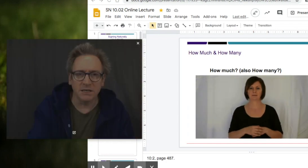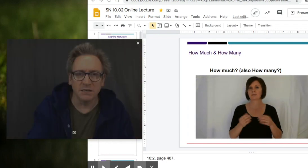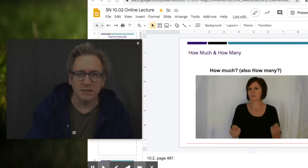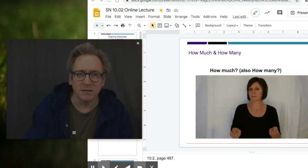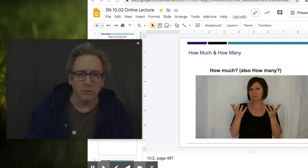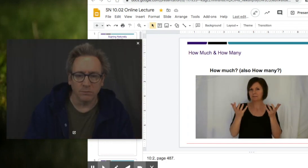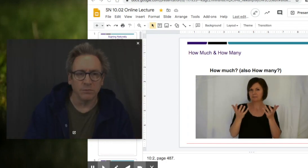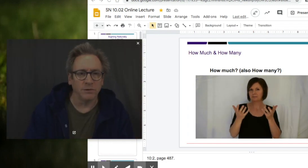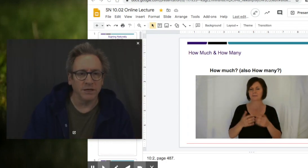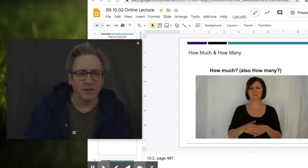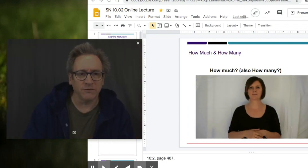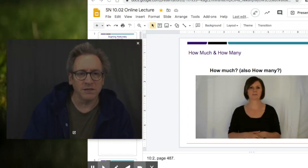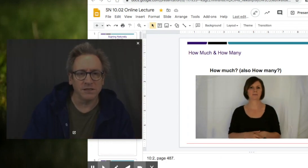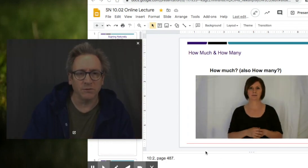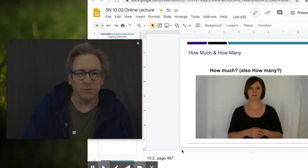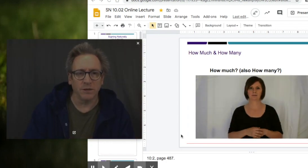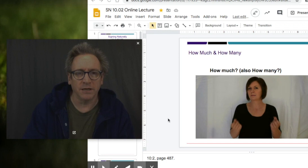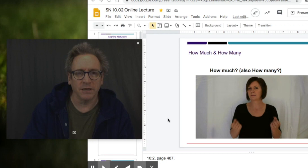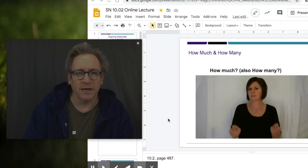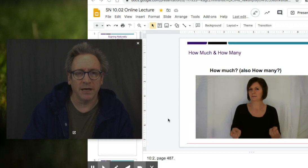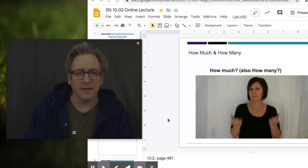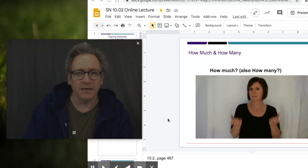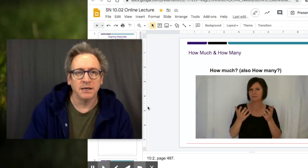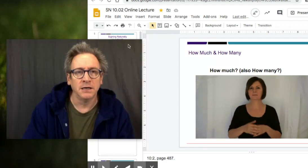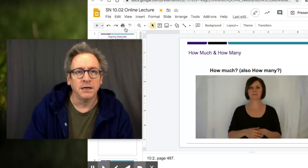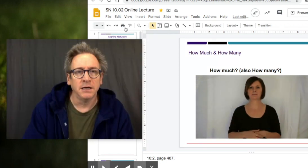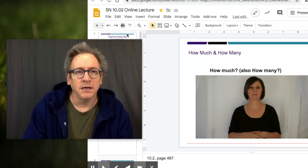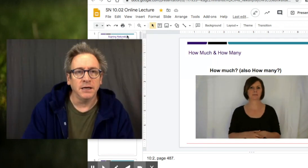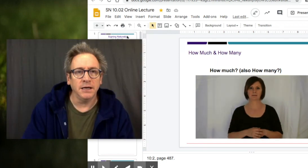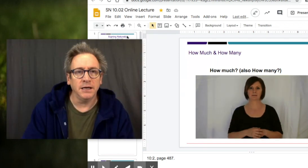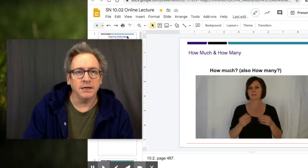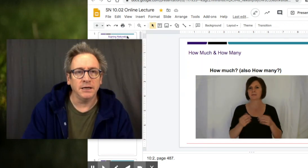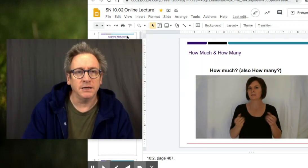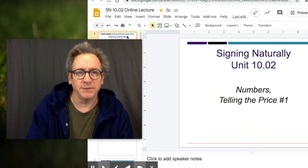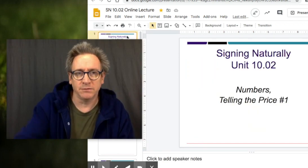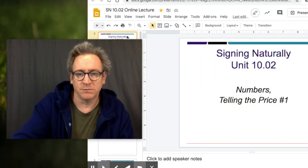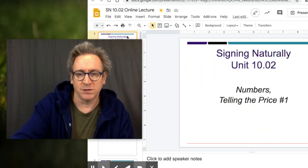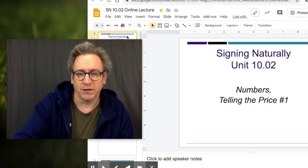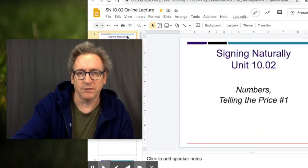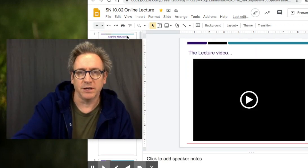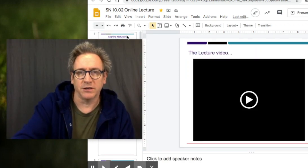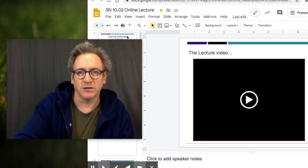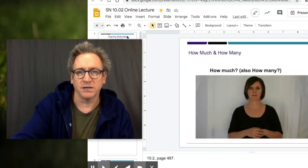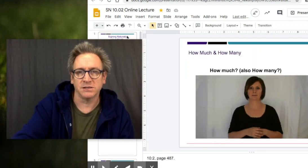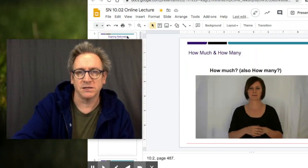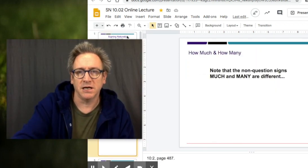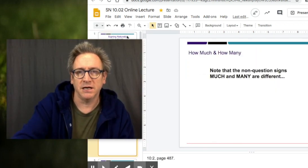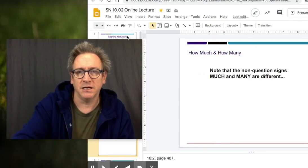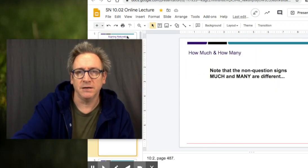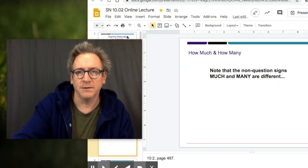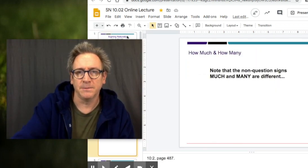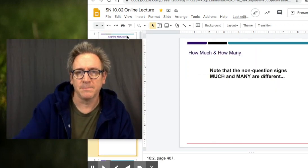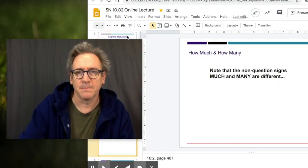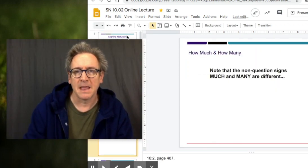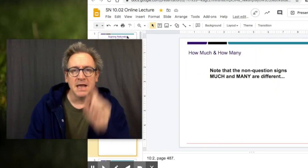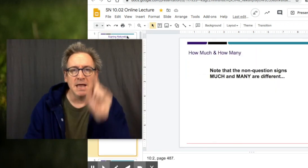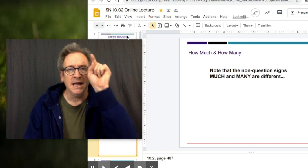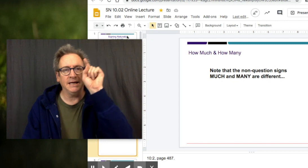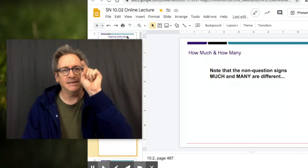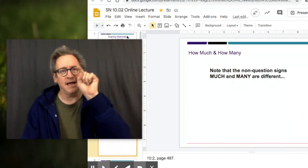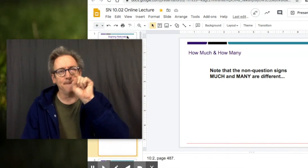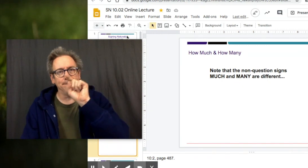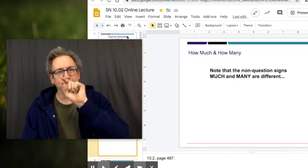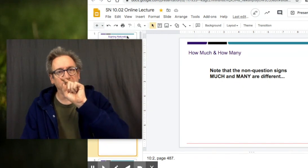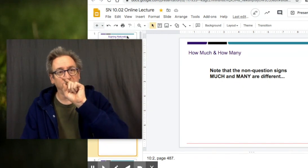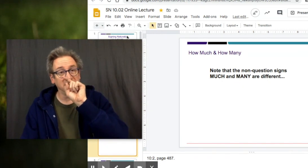The difference with that is, sorry, get to the right slide,